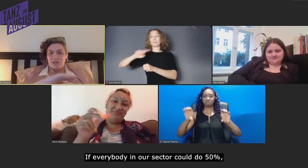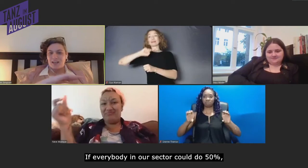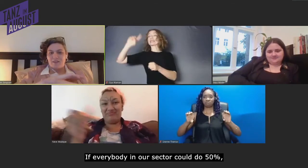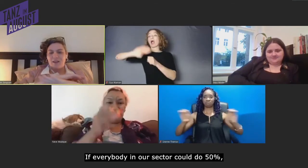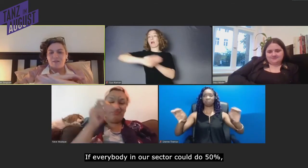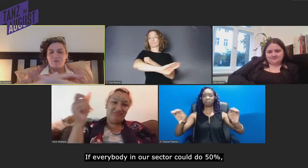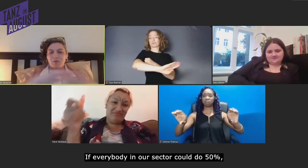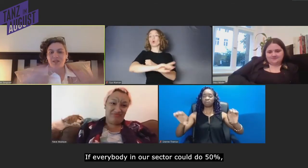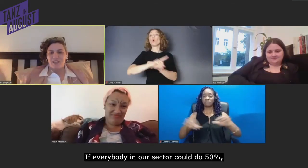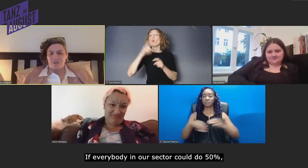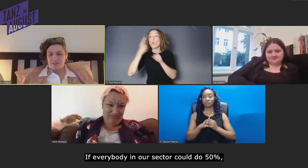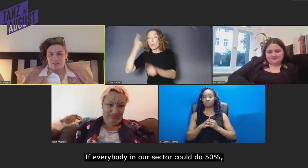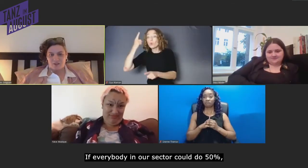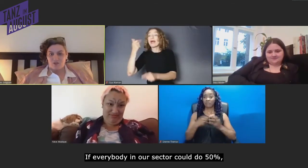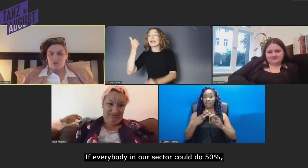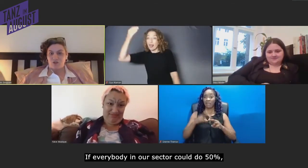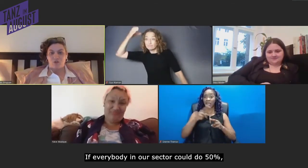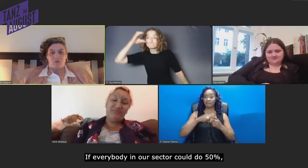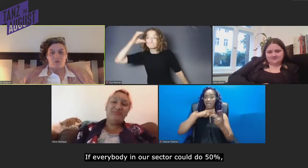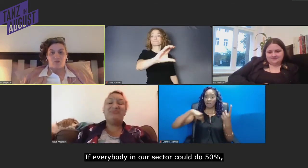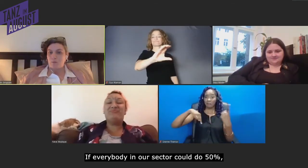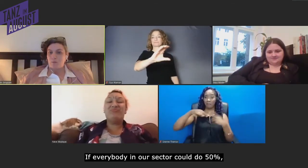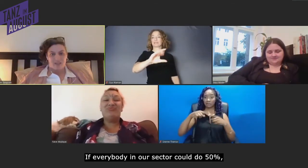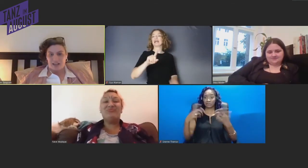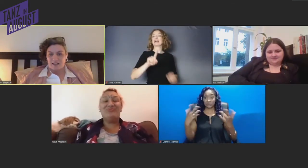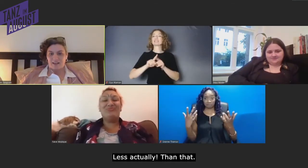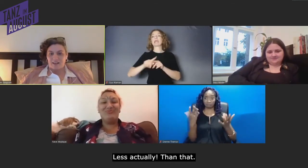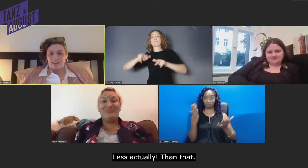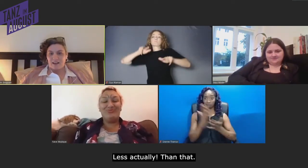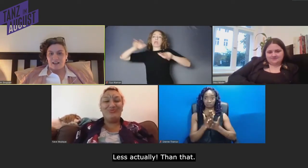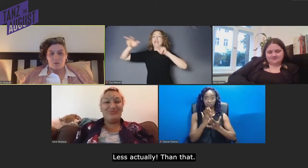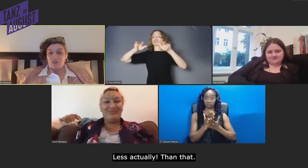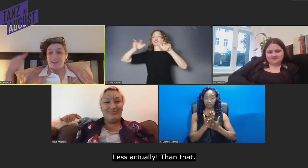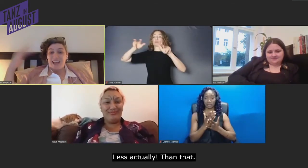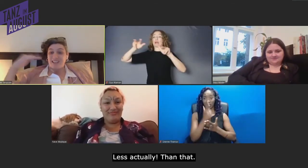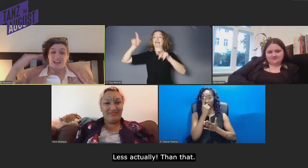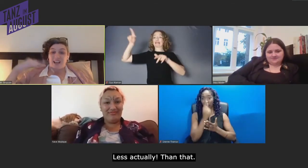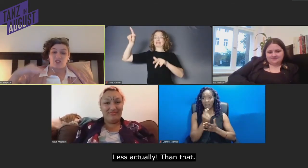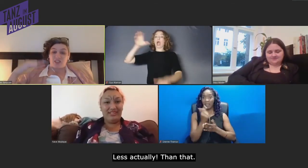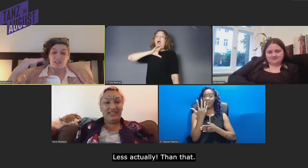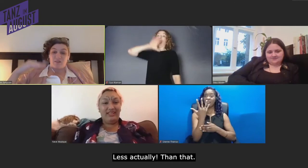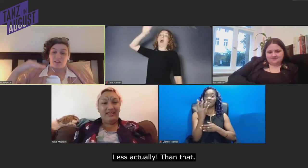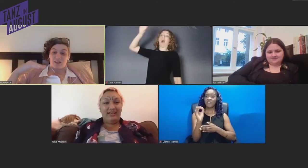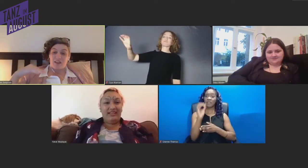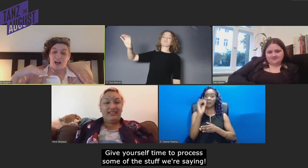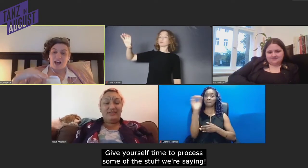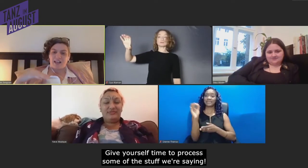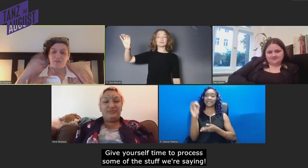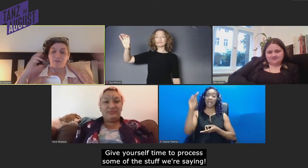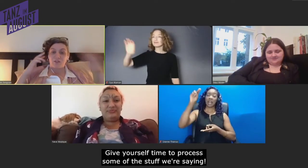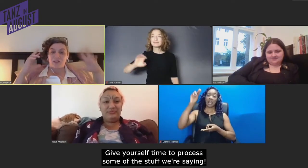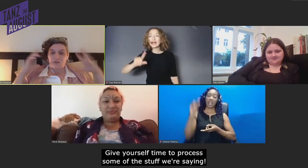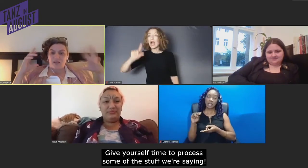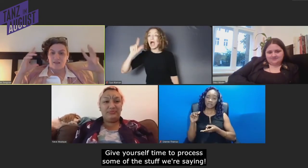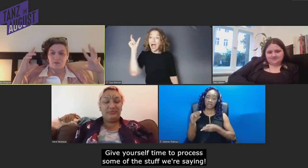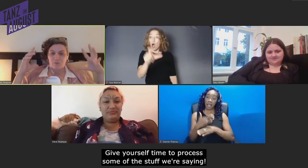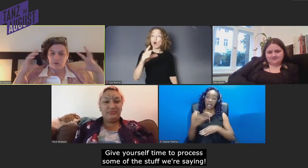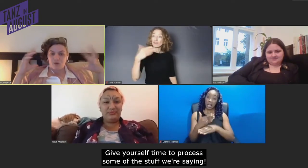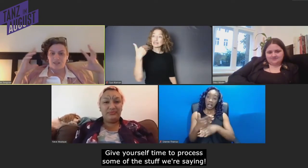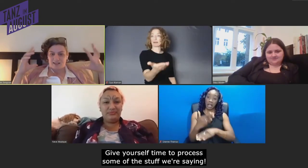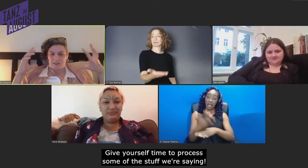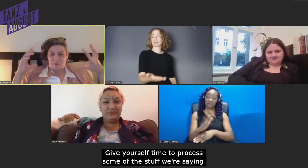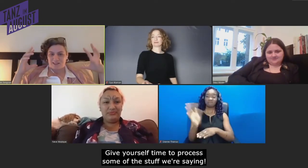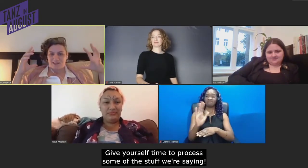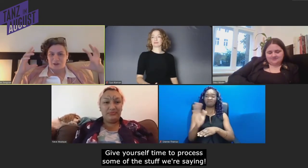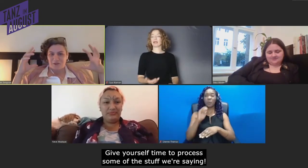I'm like, if everybody in our sector could just do 50% as much, less actually even than that, give yourself time to